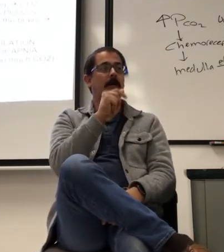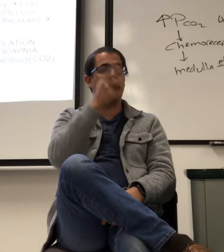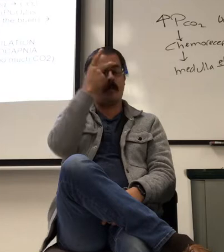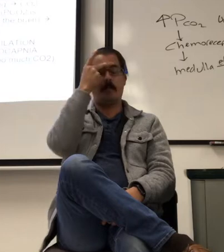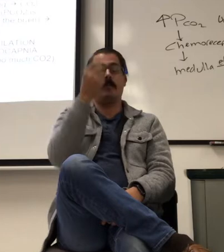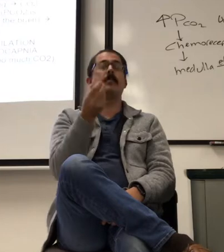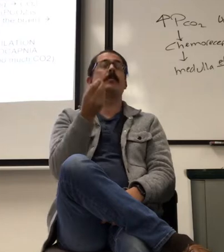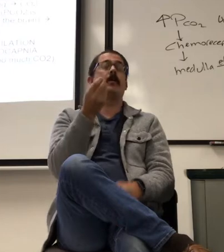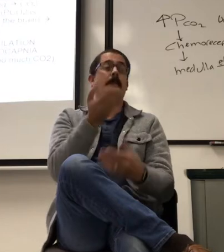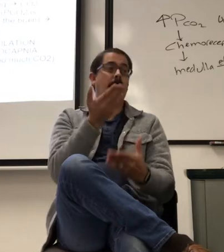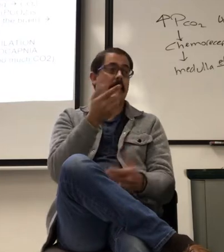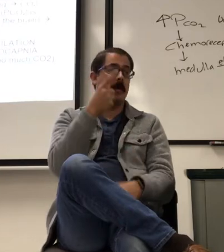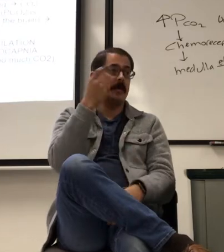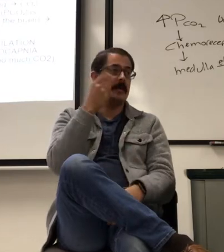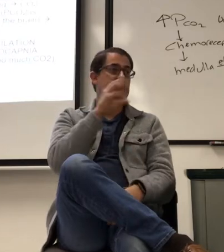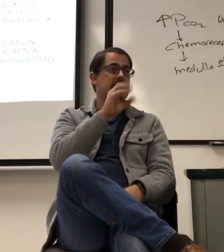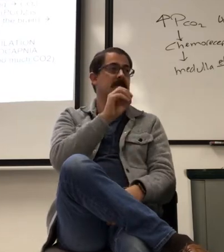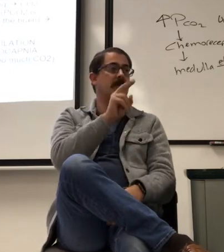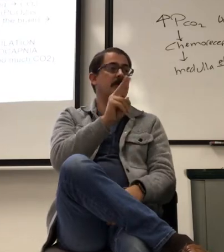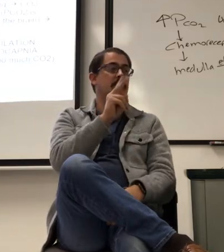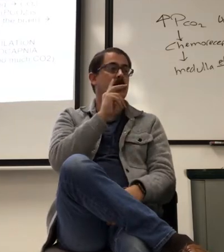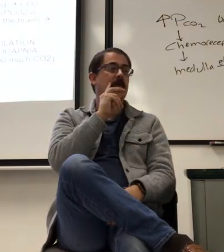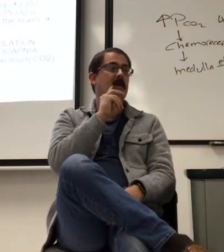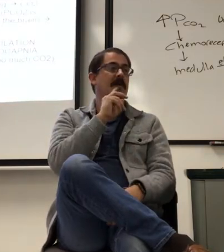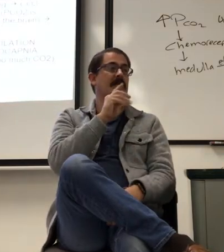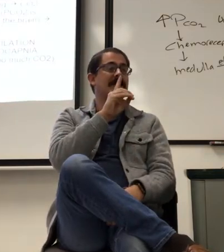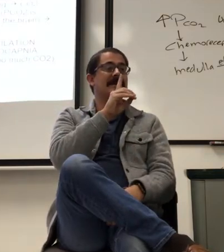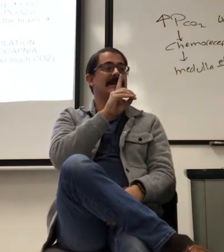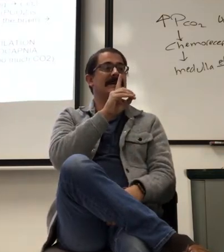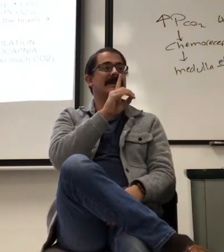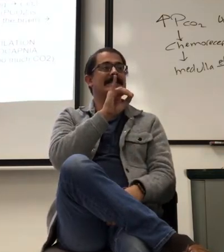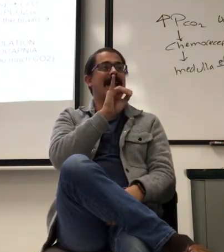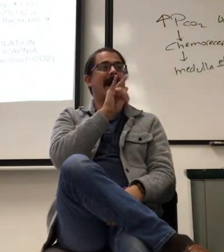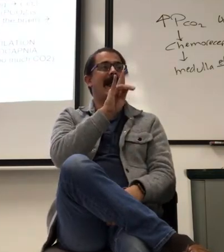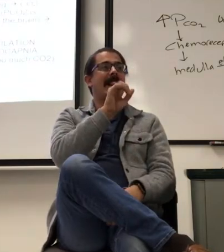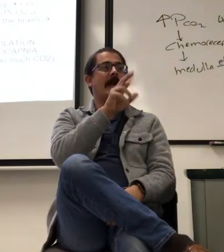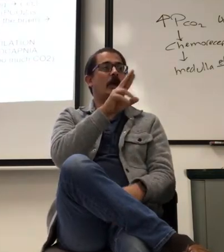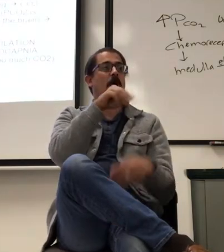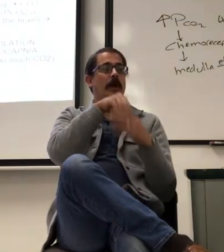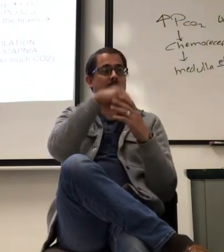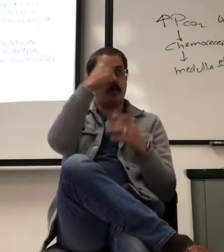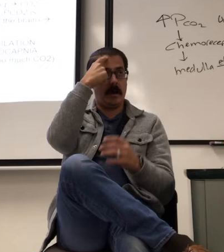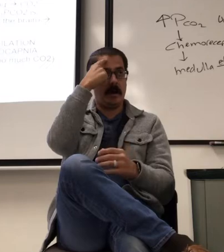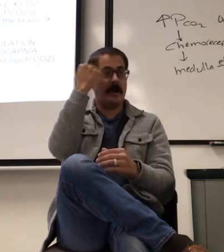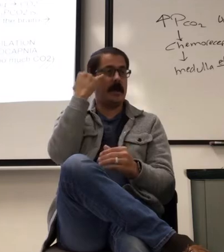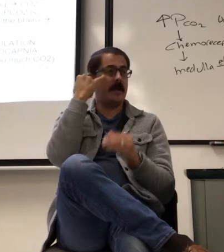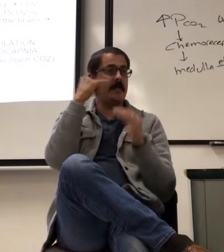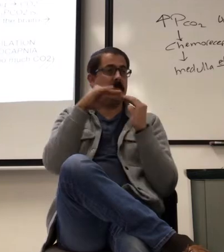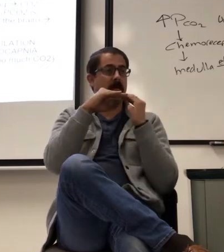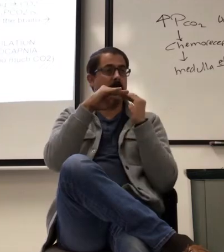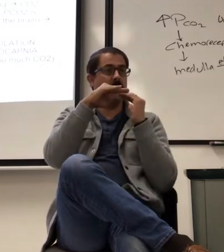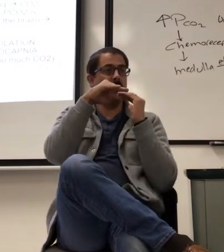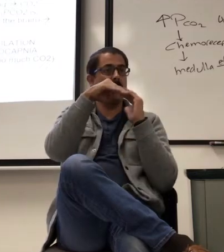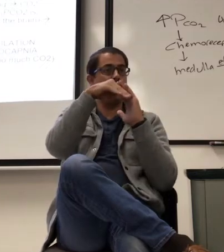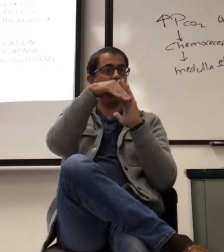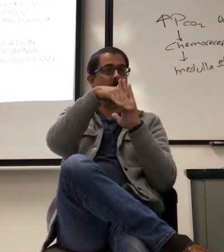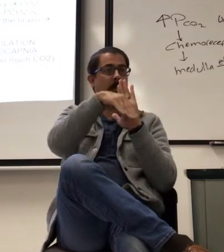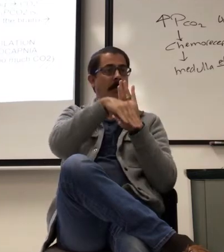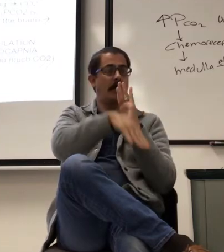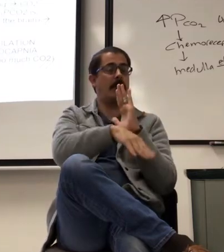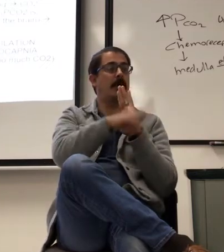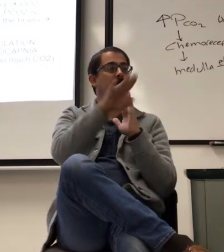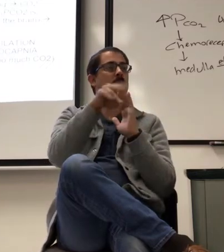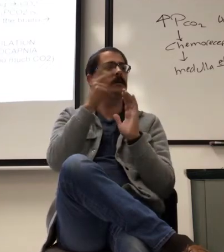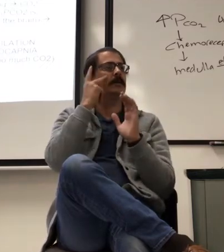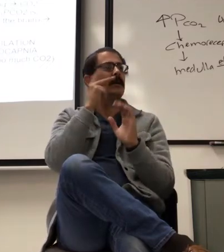out, because CO2 is a dilator in the brain, and so if its levels become too low, you